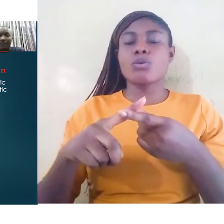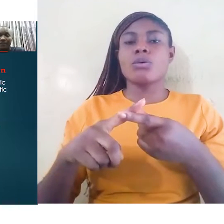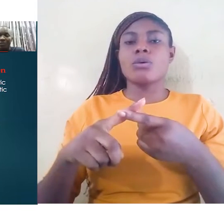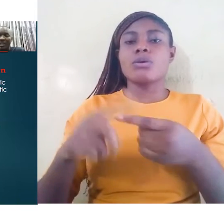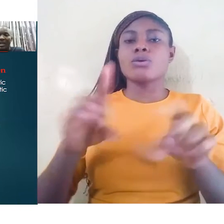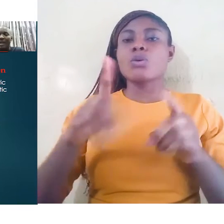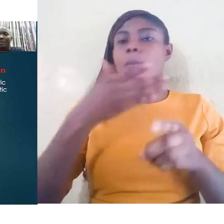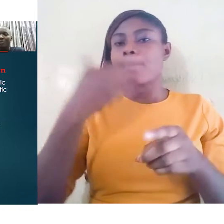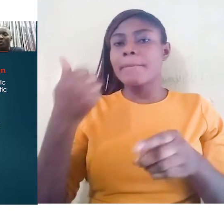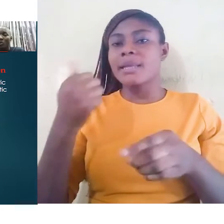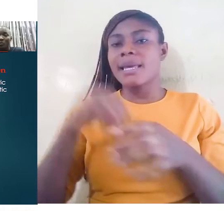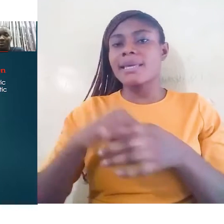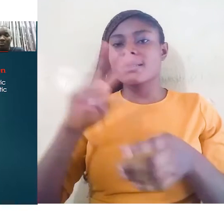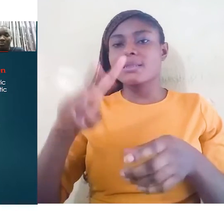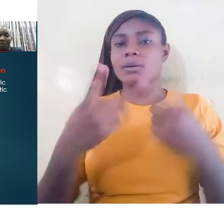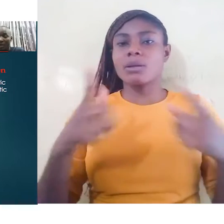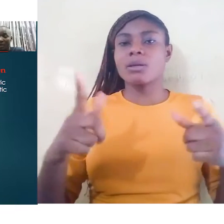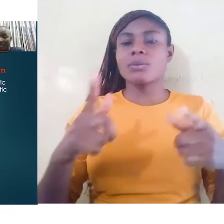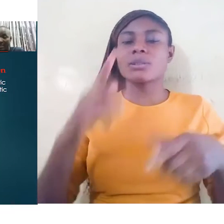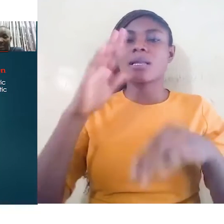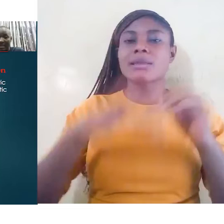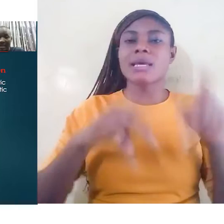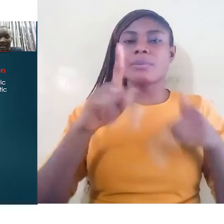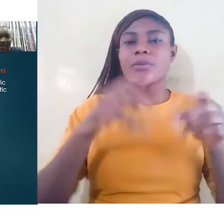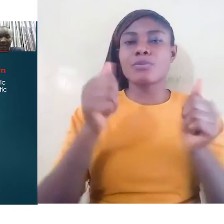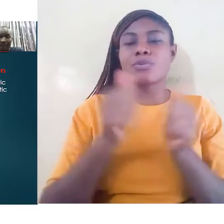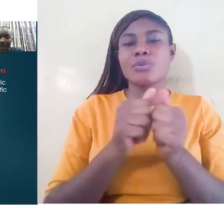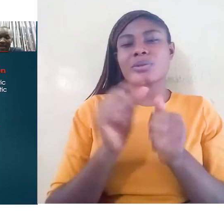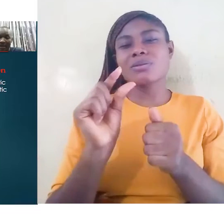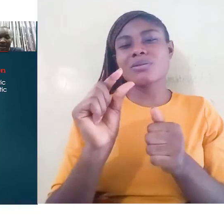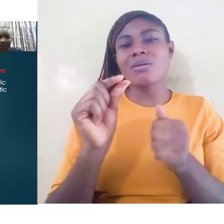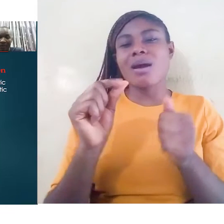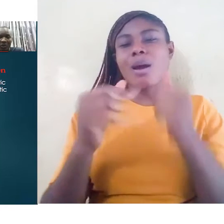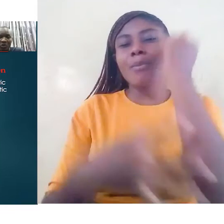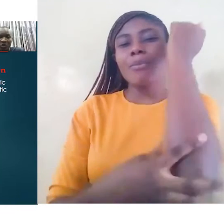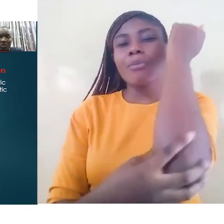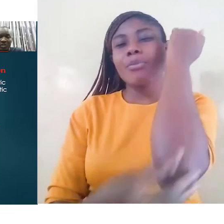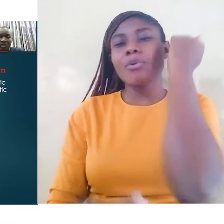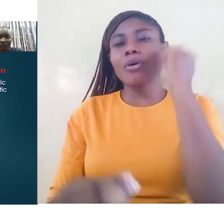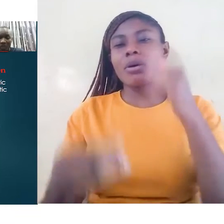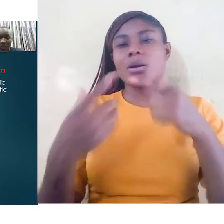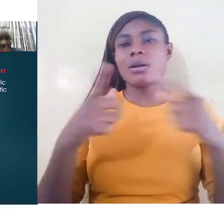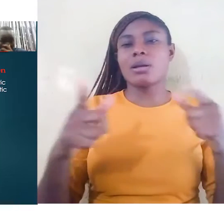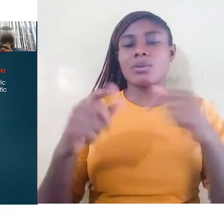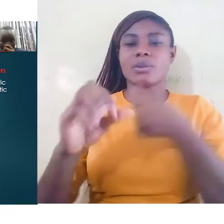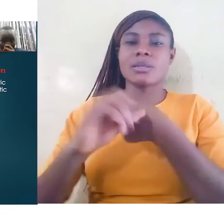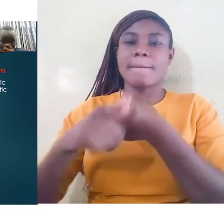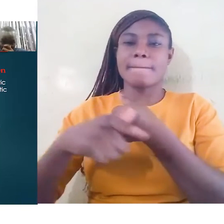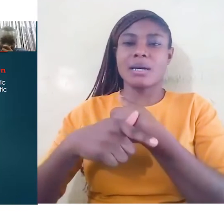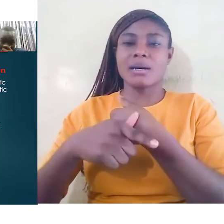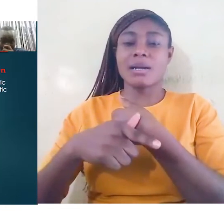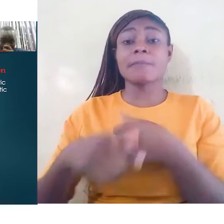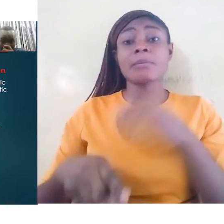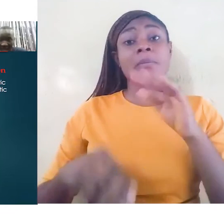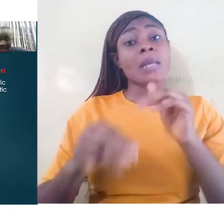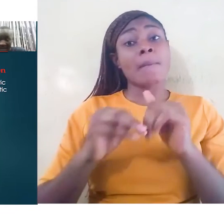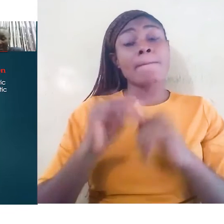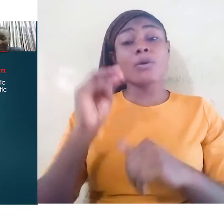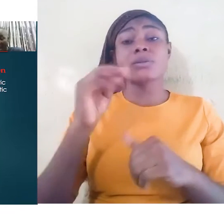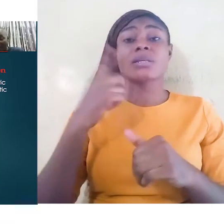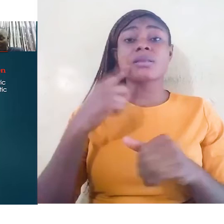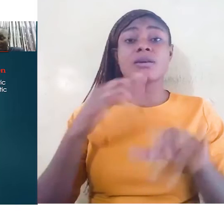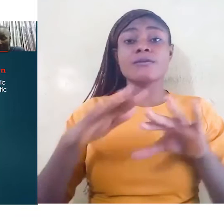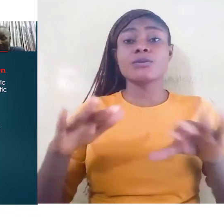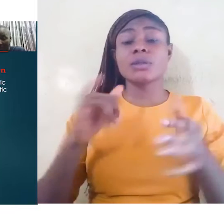learning than those with poor linguistic background. So most deaf children we have encountered,